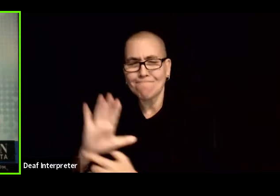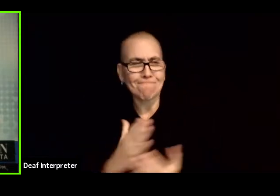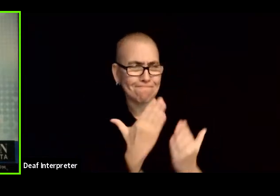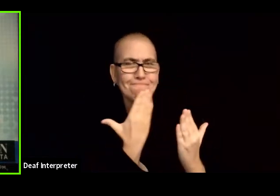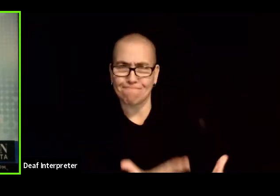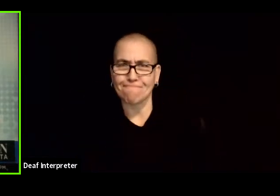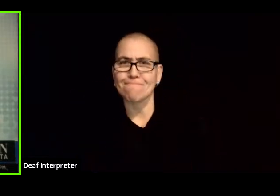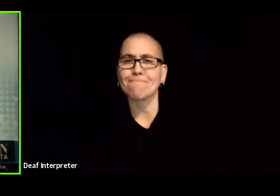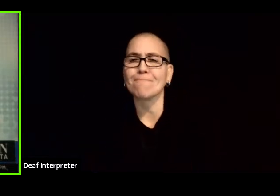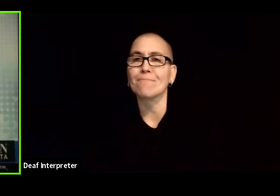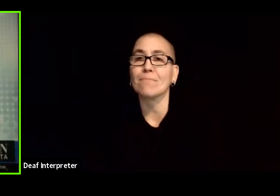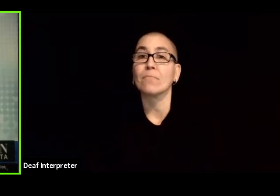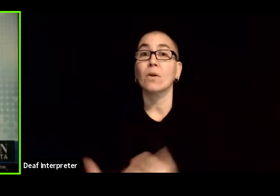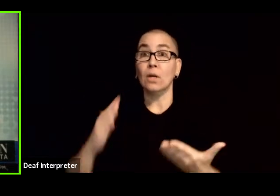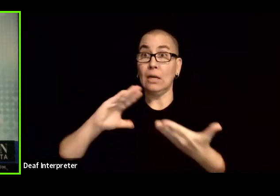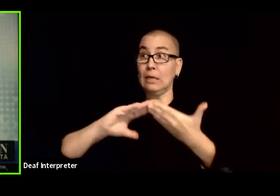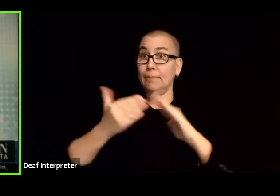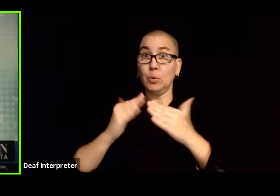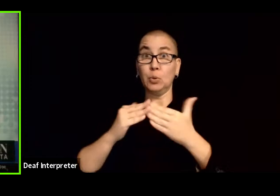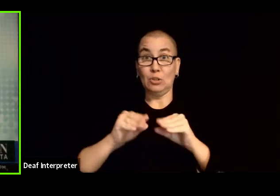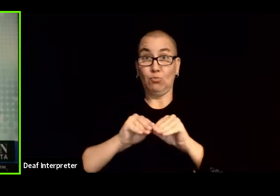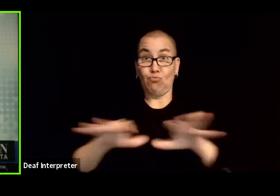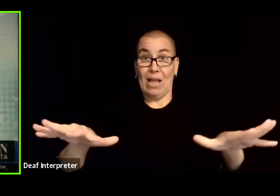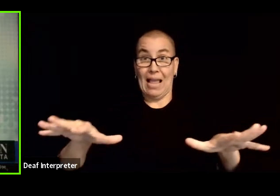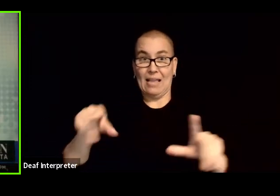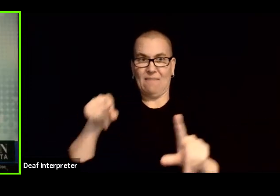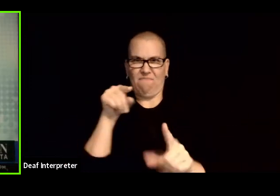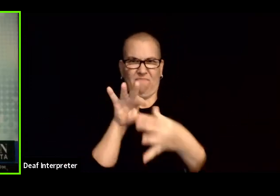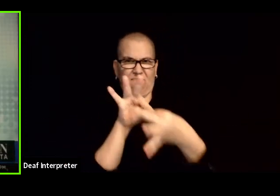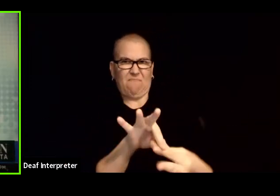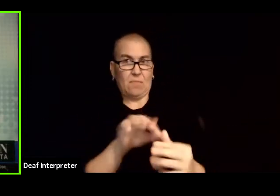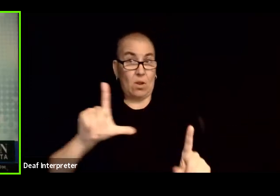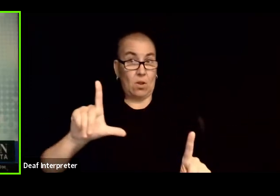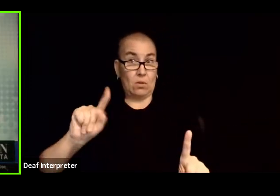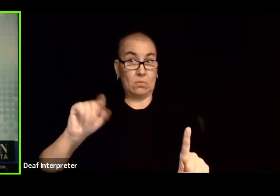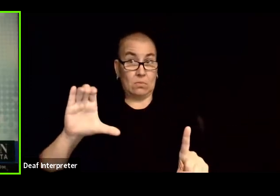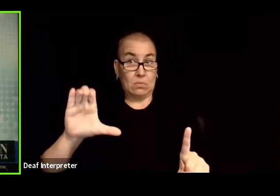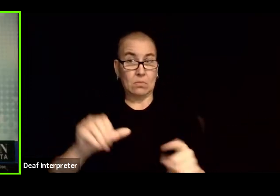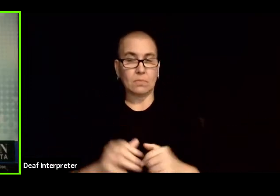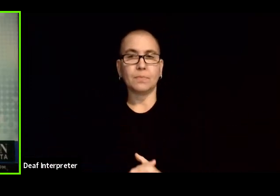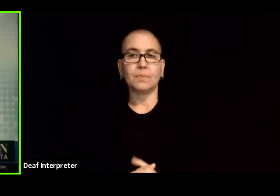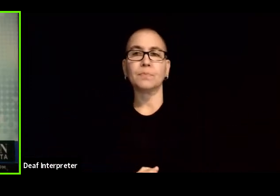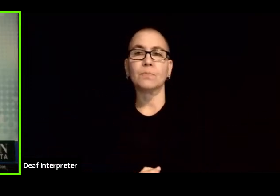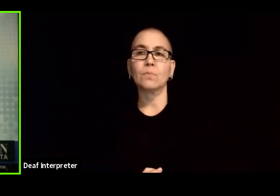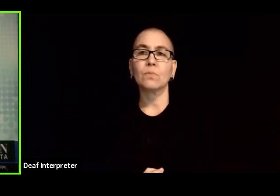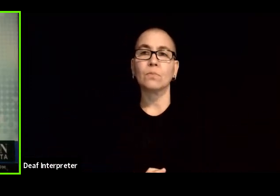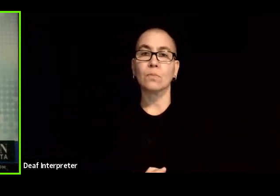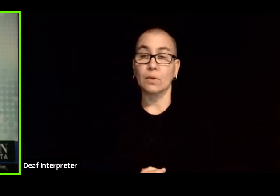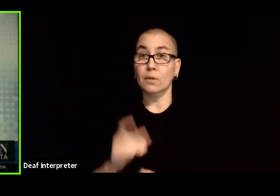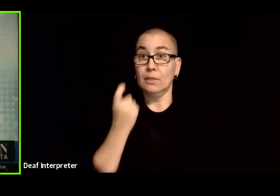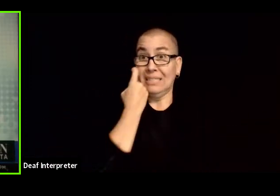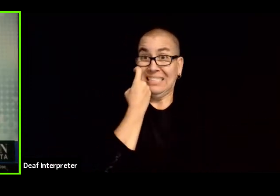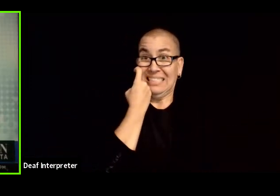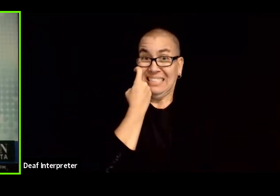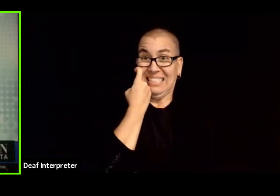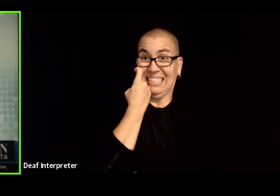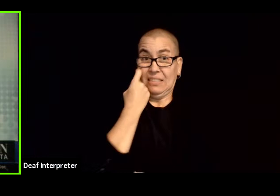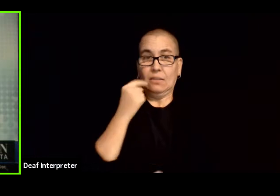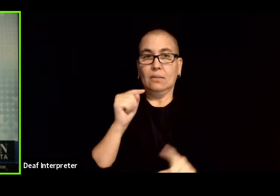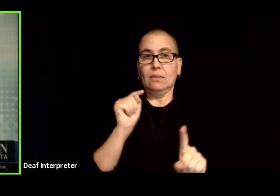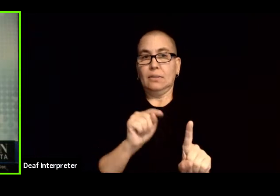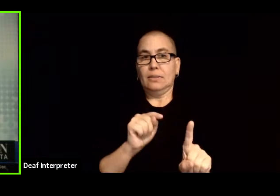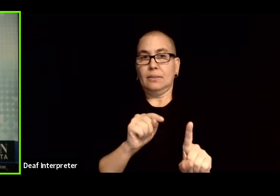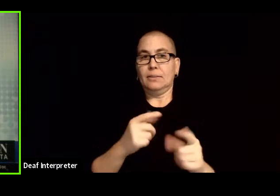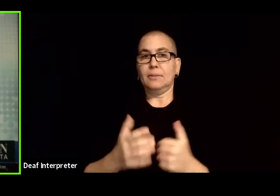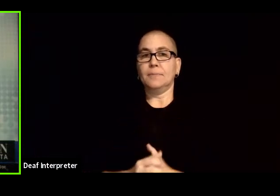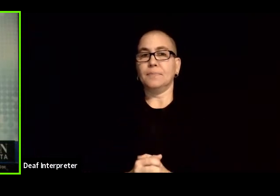long-term care, and a recently released MMWR article. Minnesota sadly